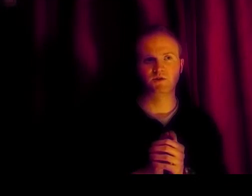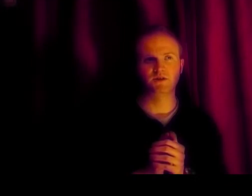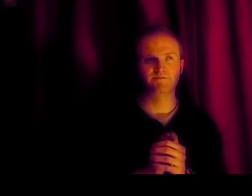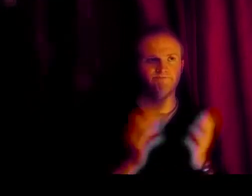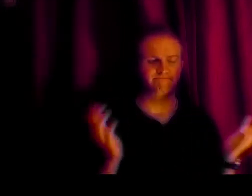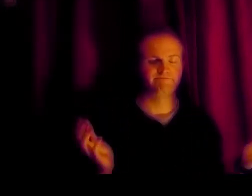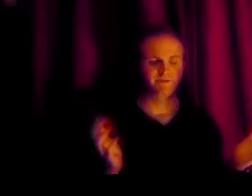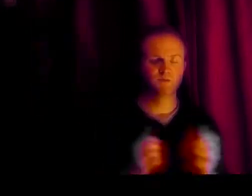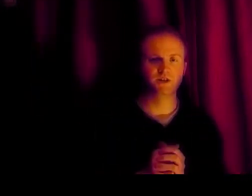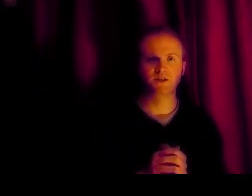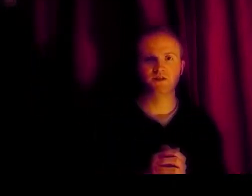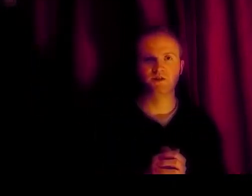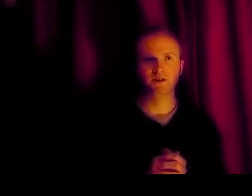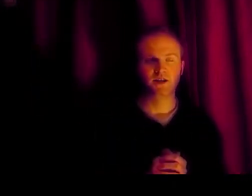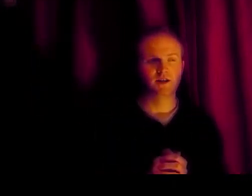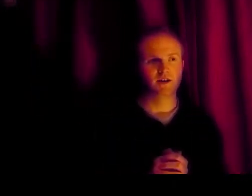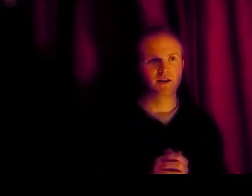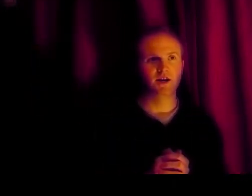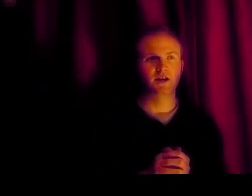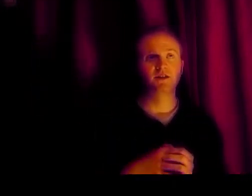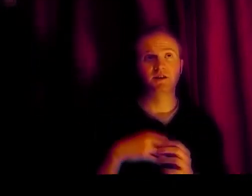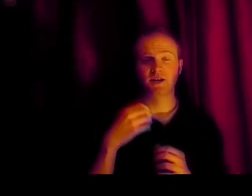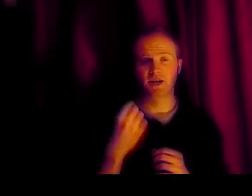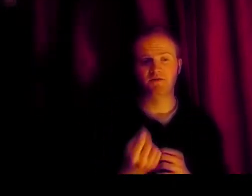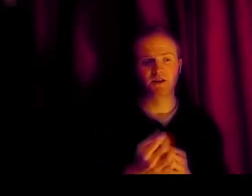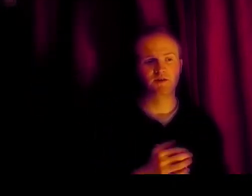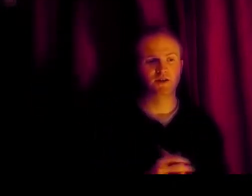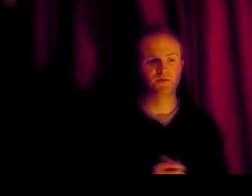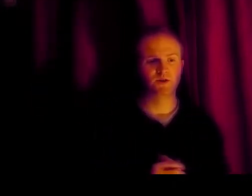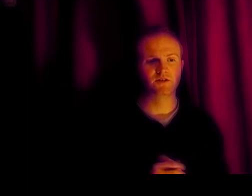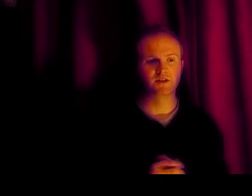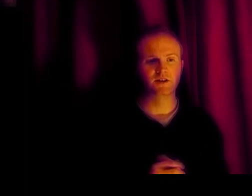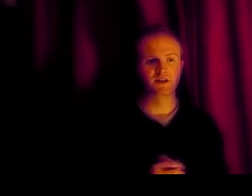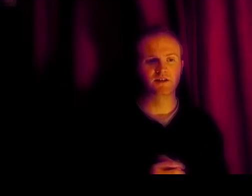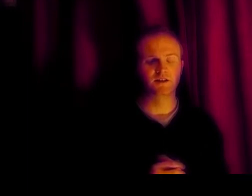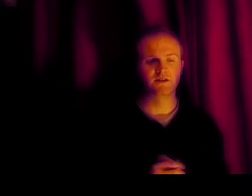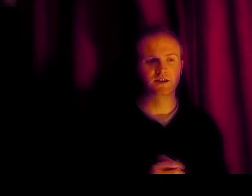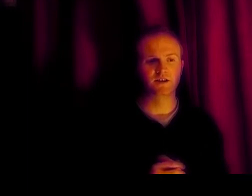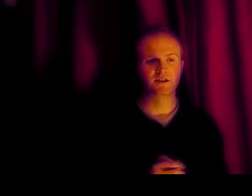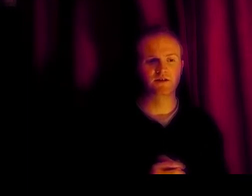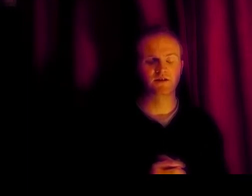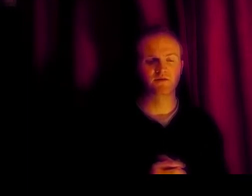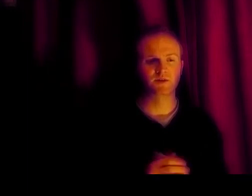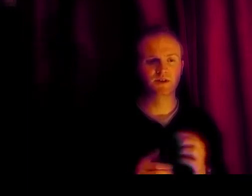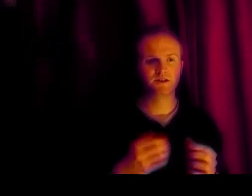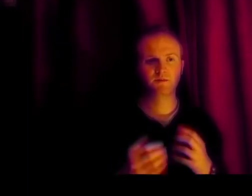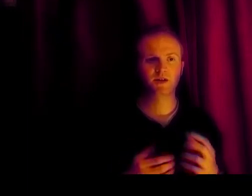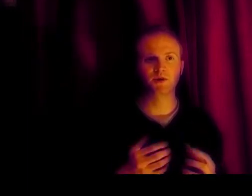somewhat. What are you gonna do? Luckily, I have found other blogs online that relay the same kind of problem.